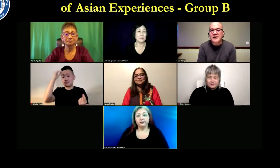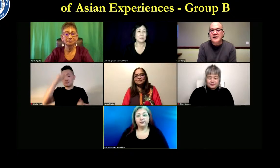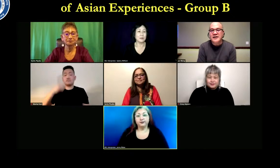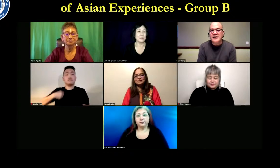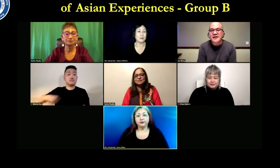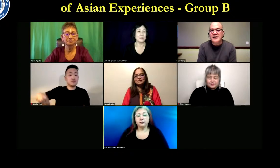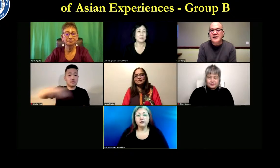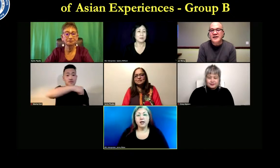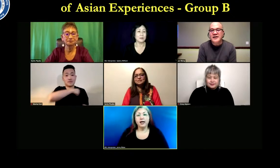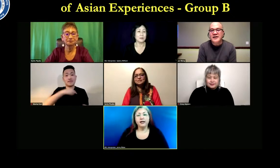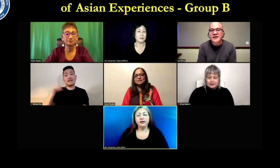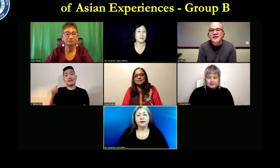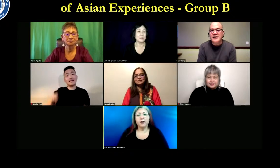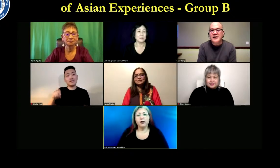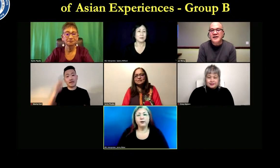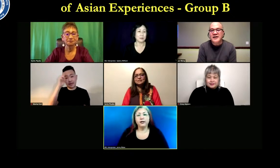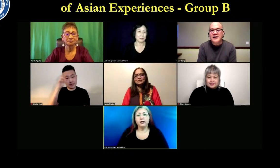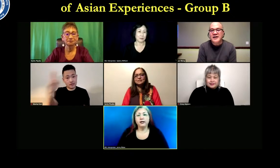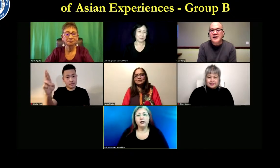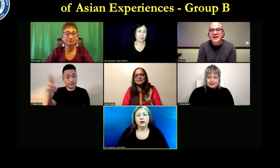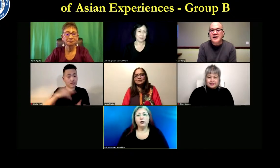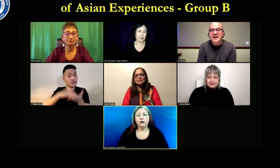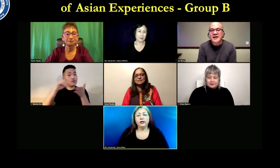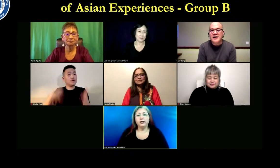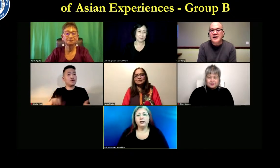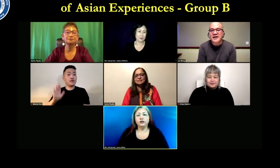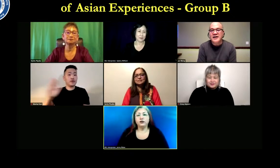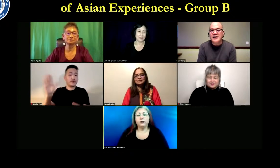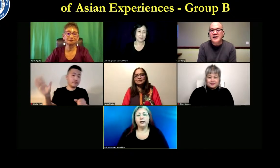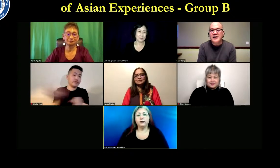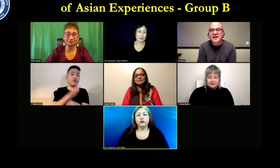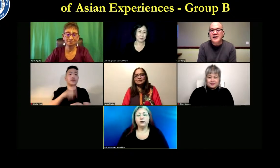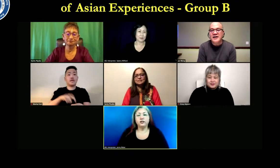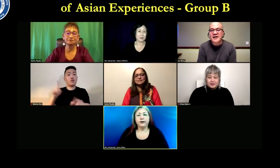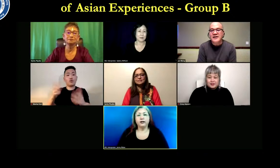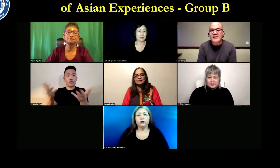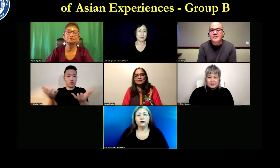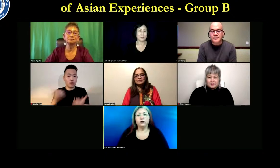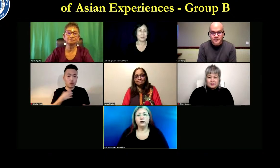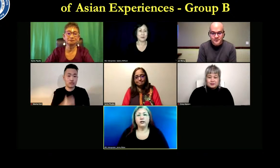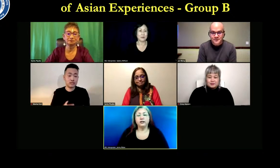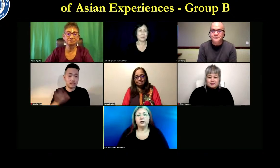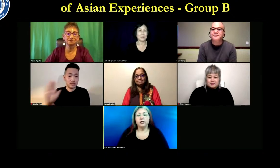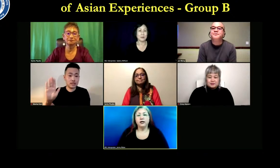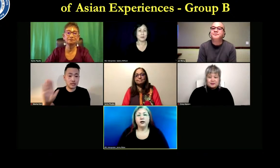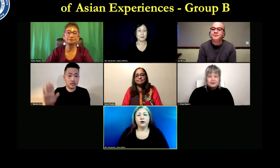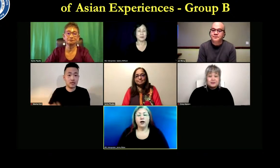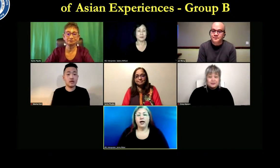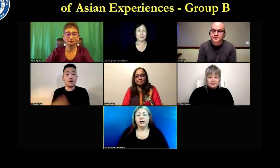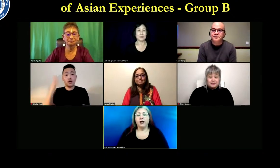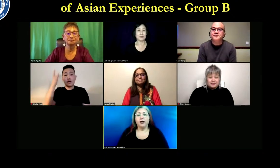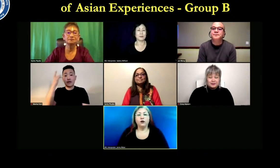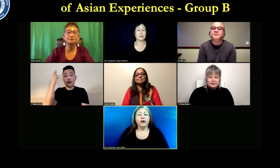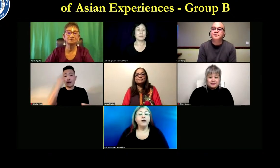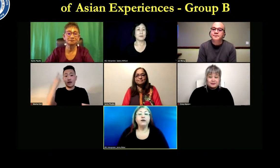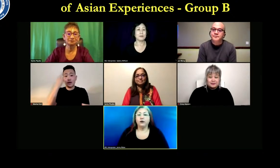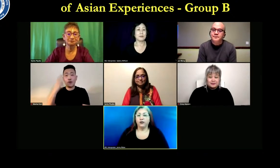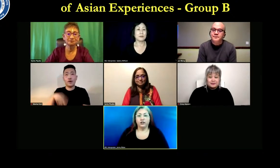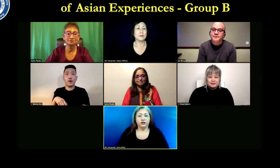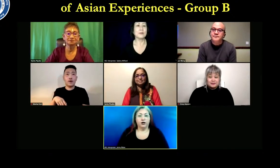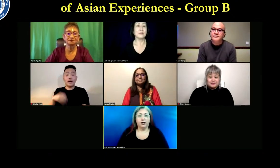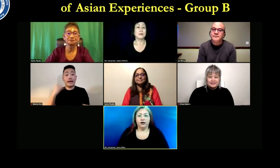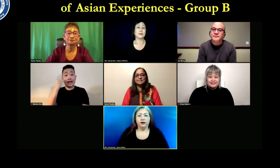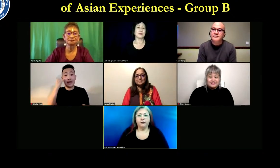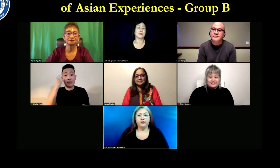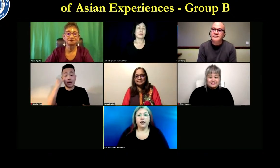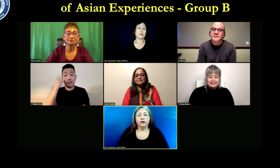immigrants. And I think, in my opinion, we need to be able to respect those students and honor whatever their